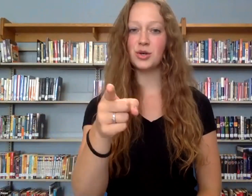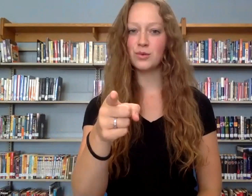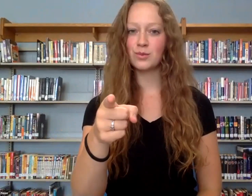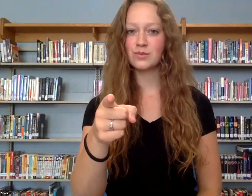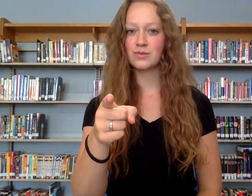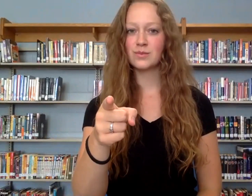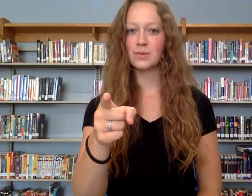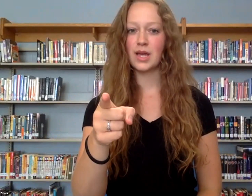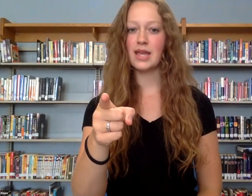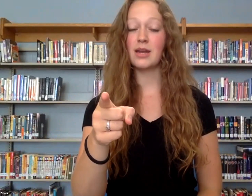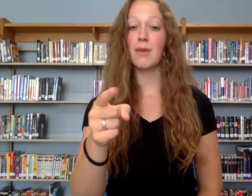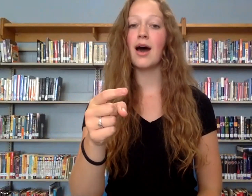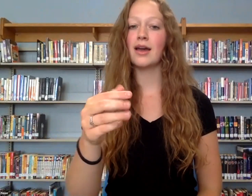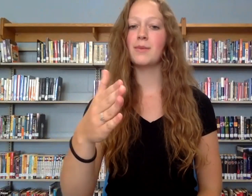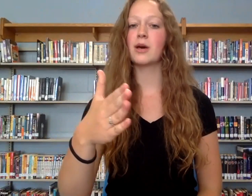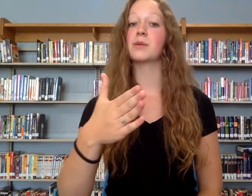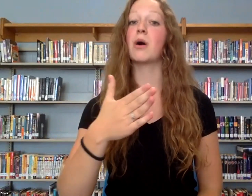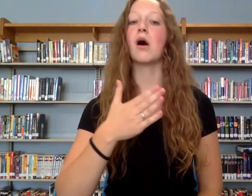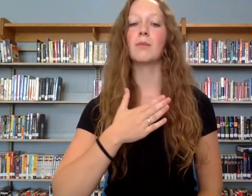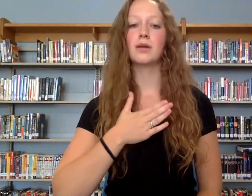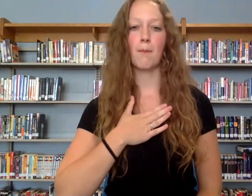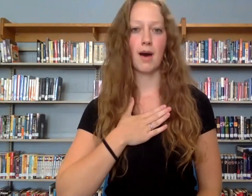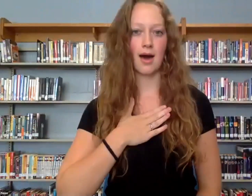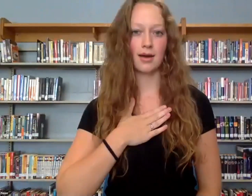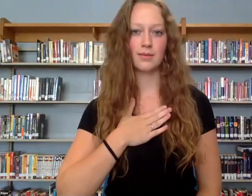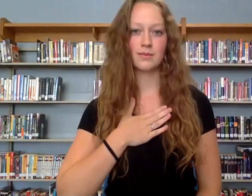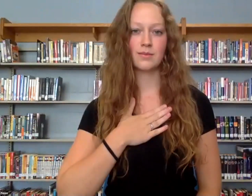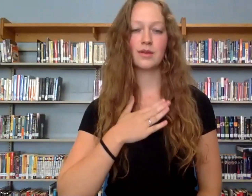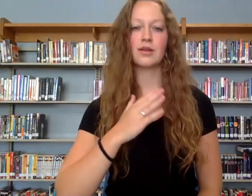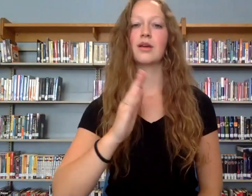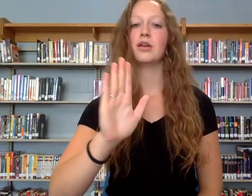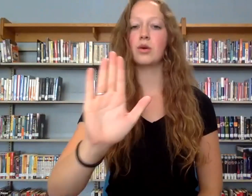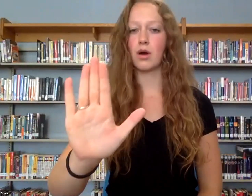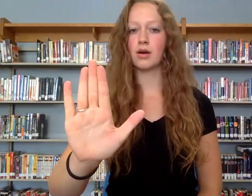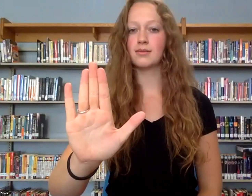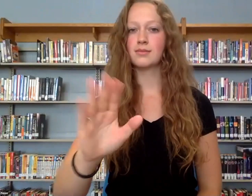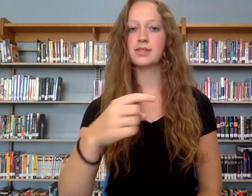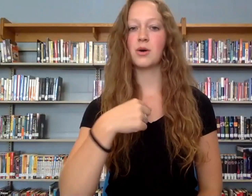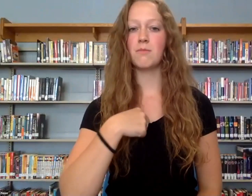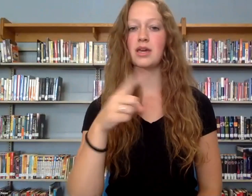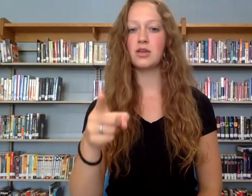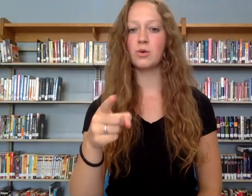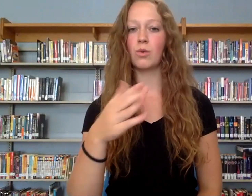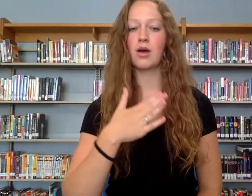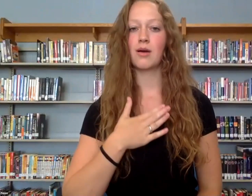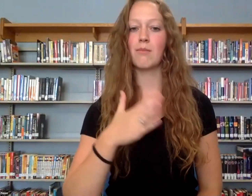you. And then my, it becomes a palm. My, your. So me, you, my,